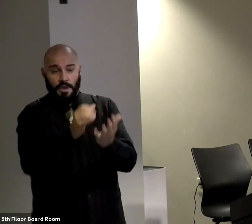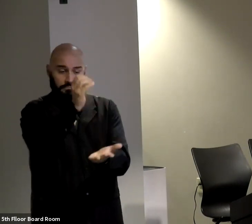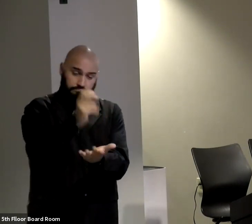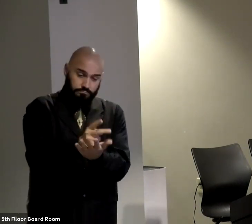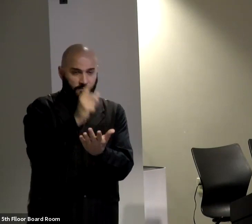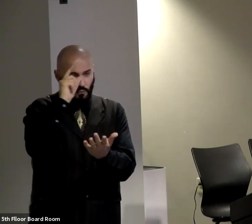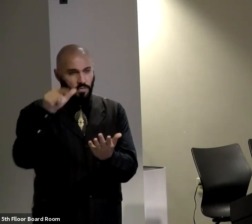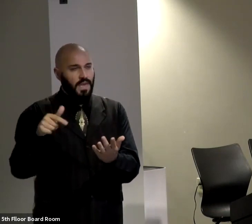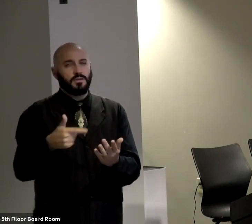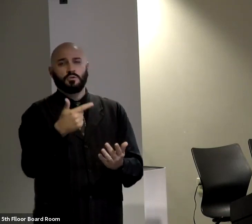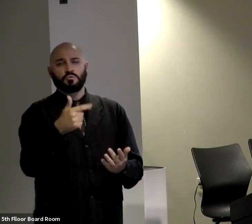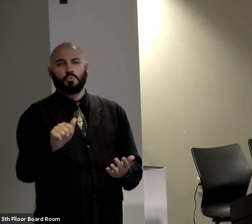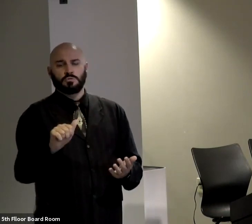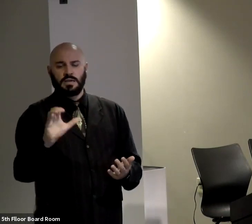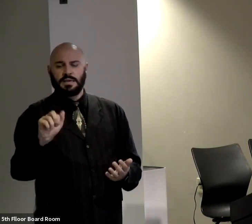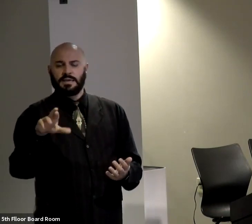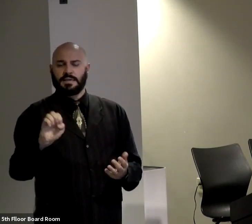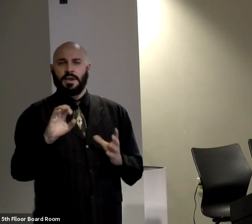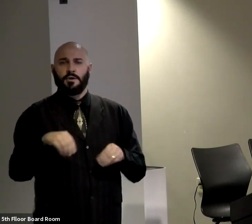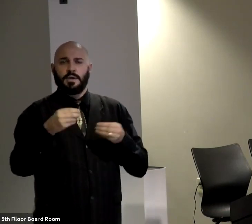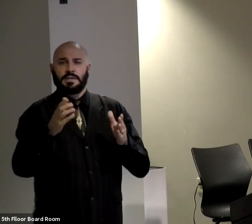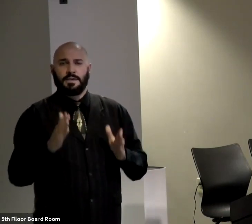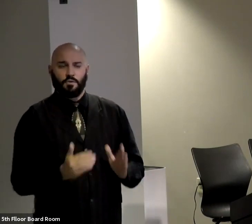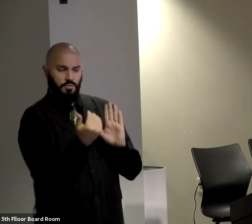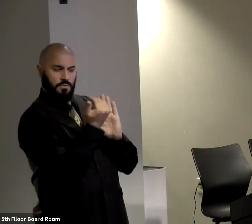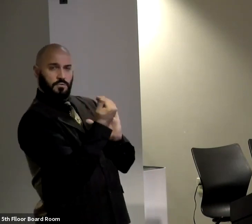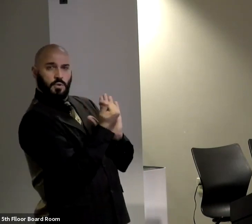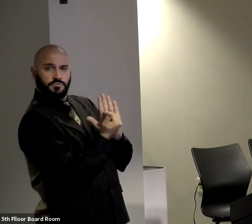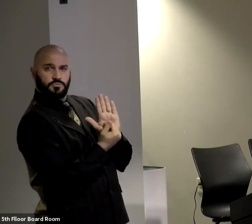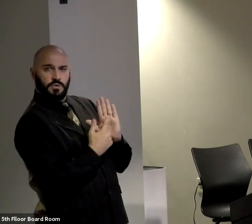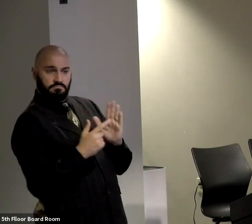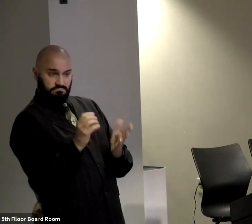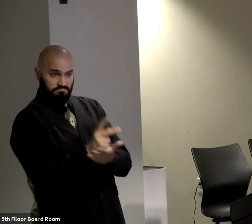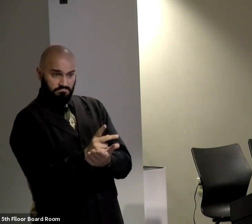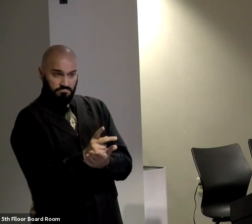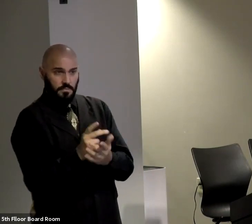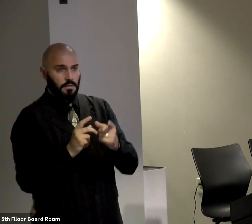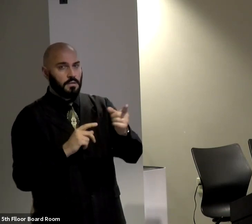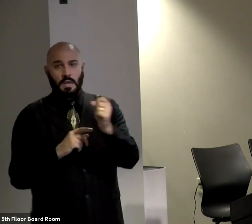Registry. Are there questions or comments from the board, please?